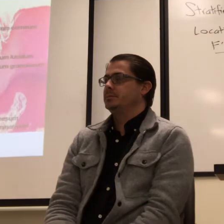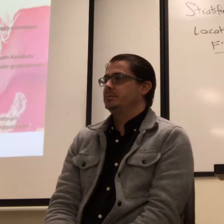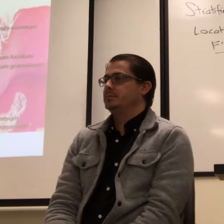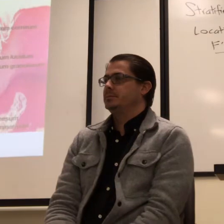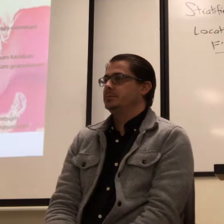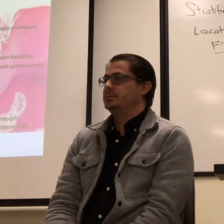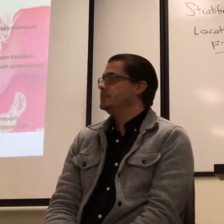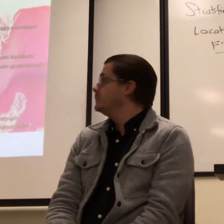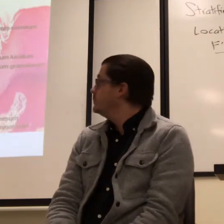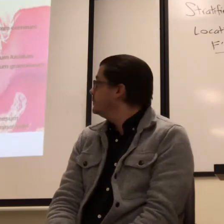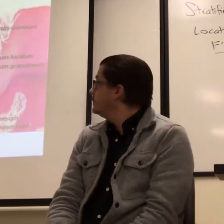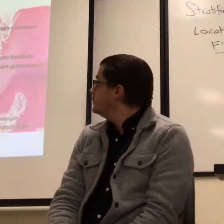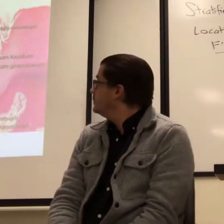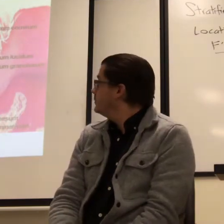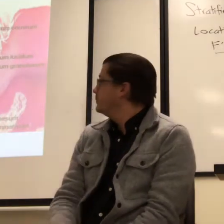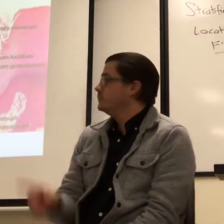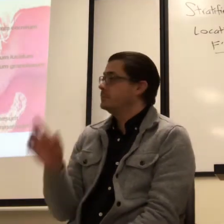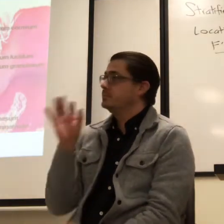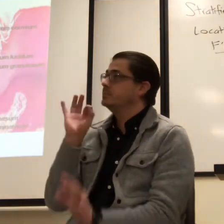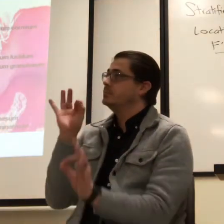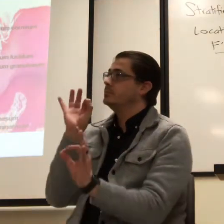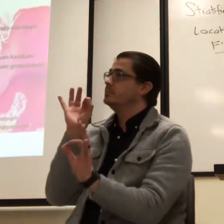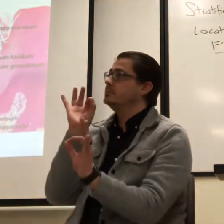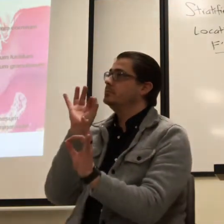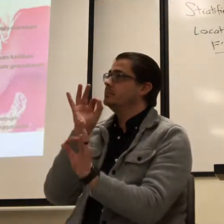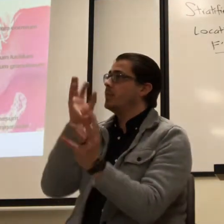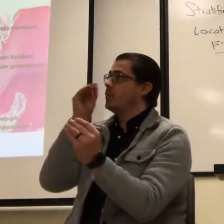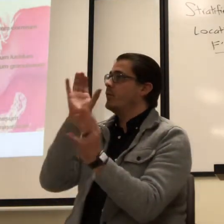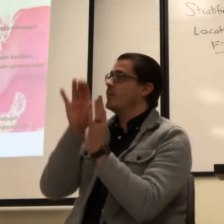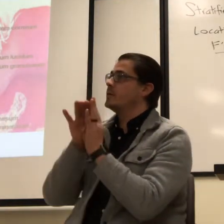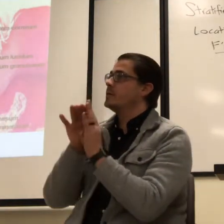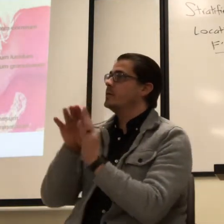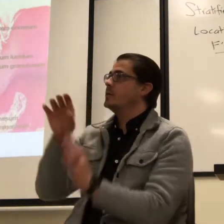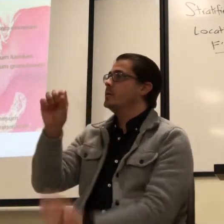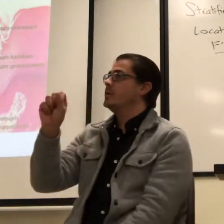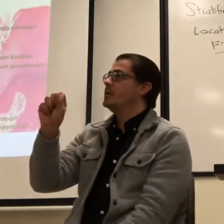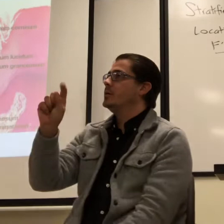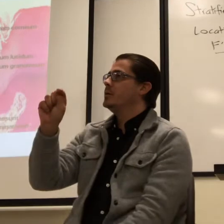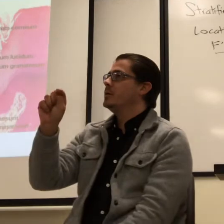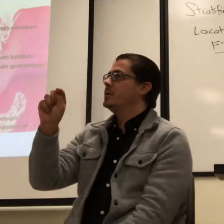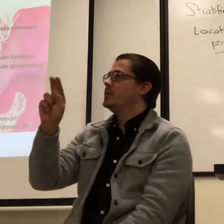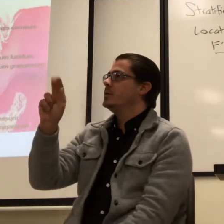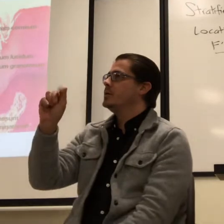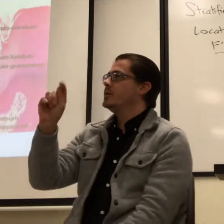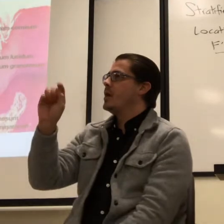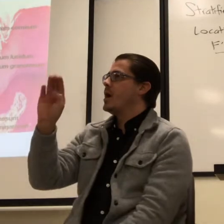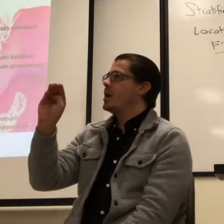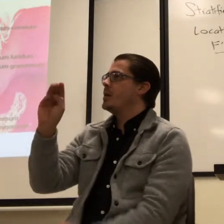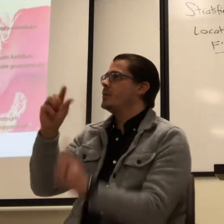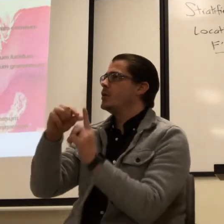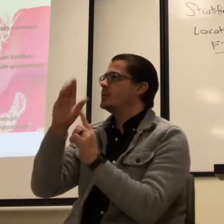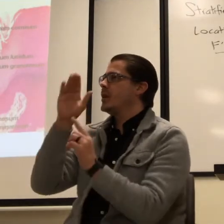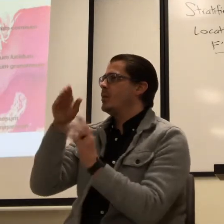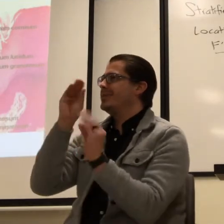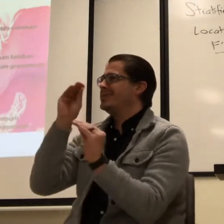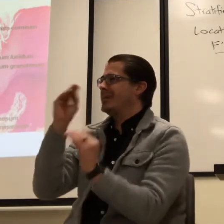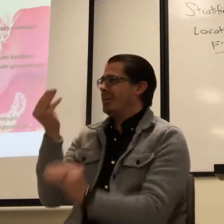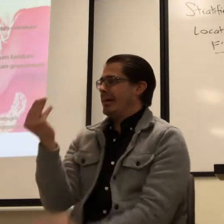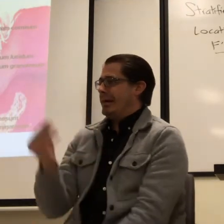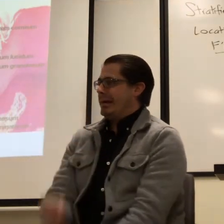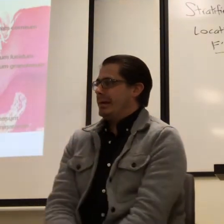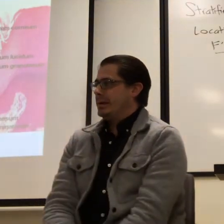So there's a nice picture of it. The stratum terms, I'll teach them Monday. Don't worry about